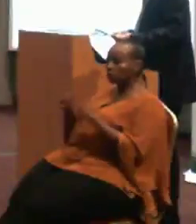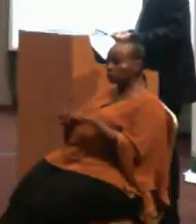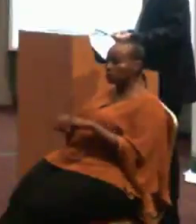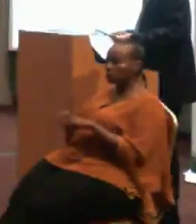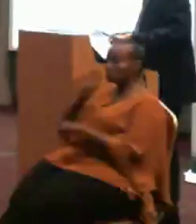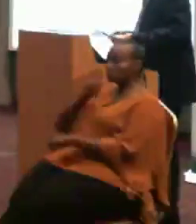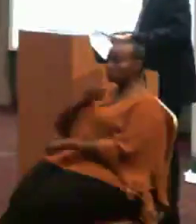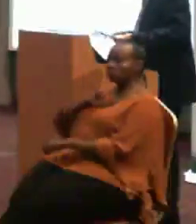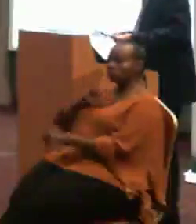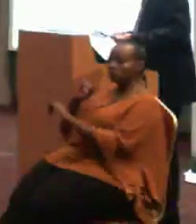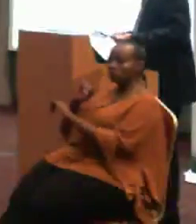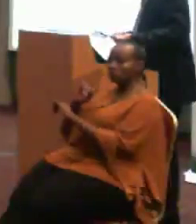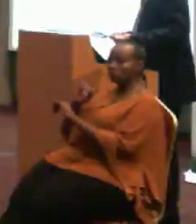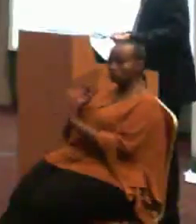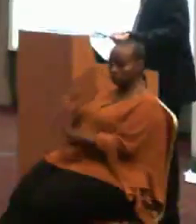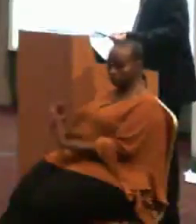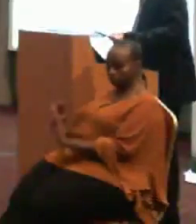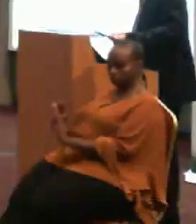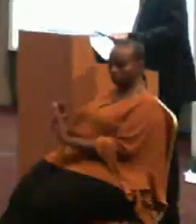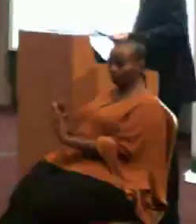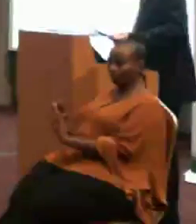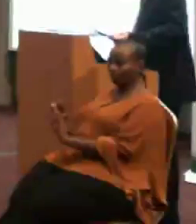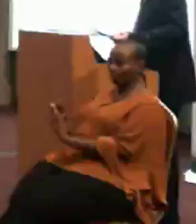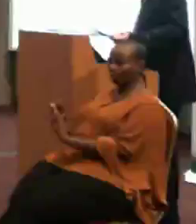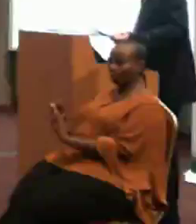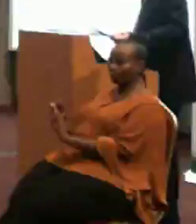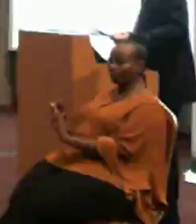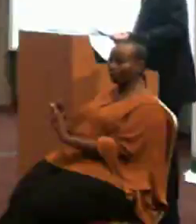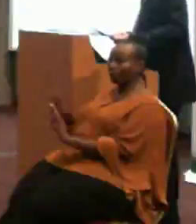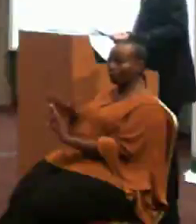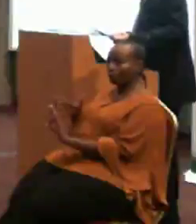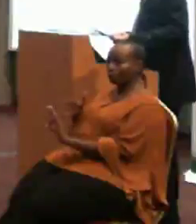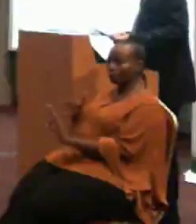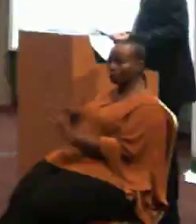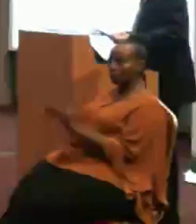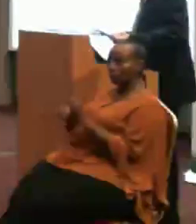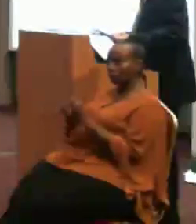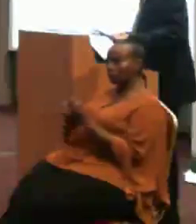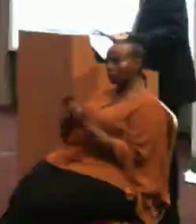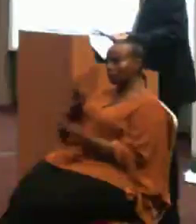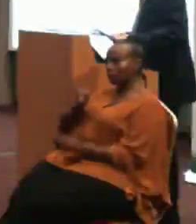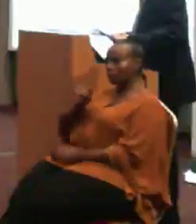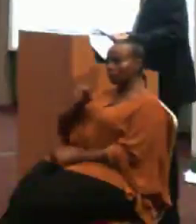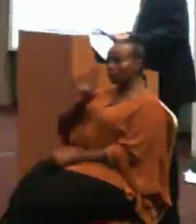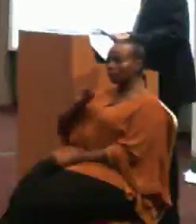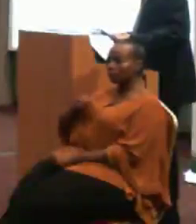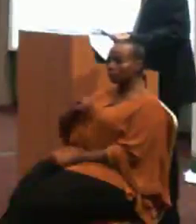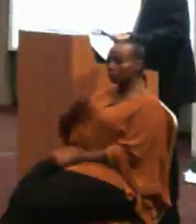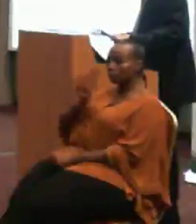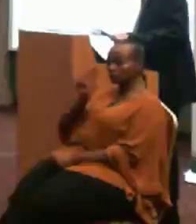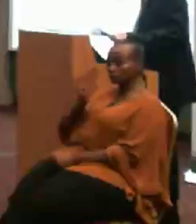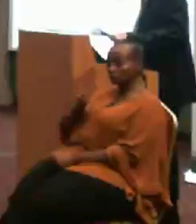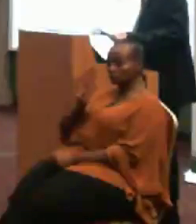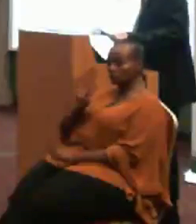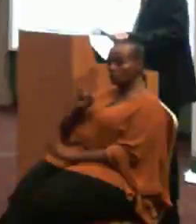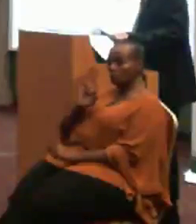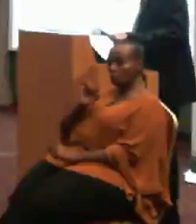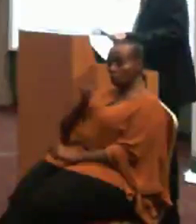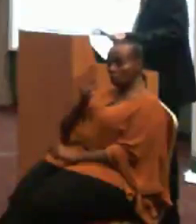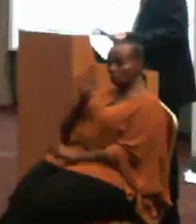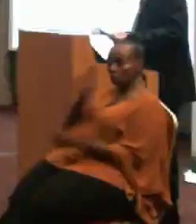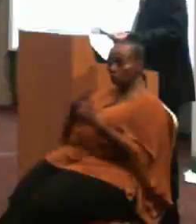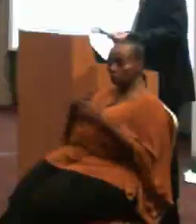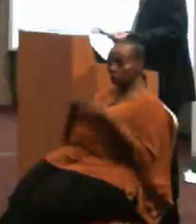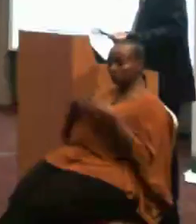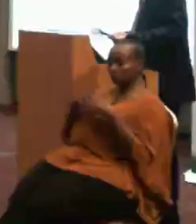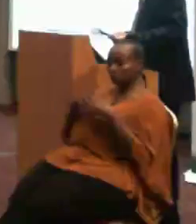practice, there are other things also. And I might just take Nersa back to MYPD 1. You'll recall that the third year of MYPD 1 was reopened